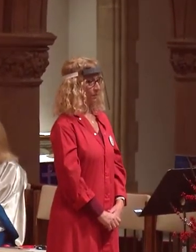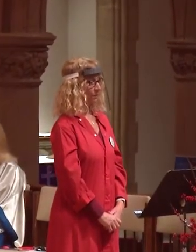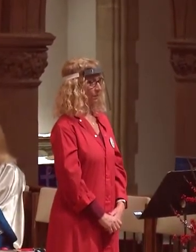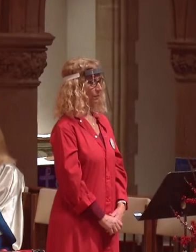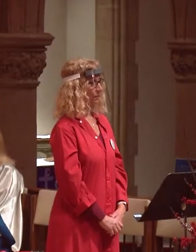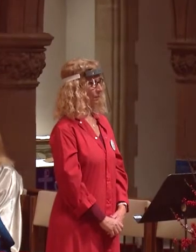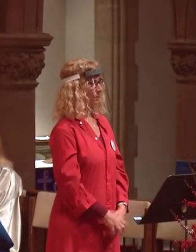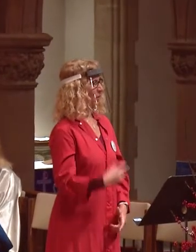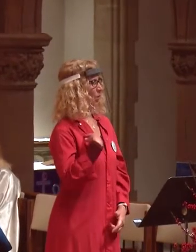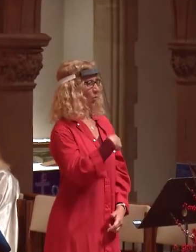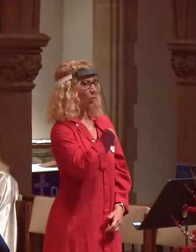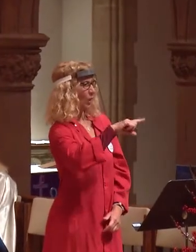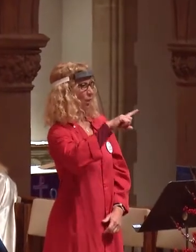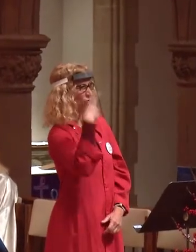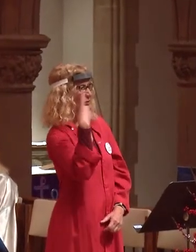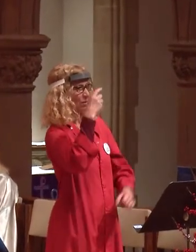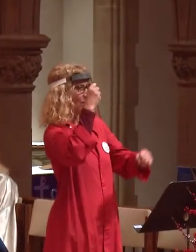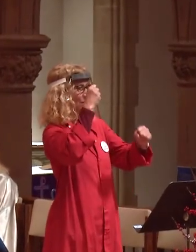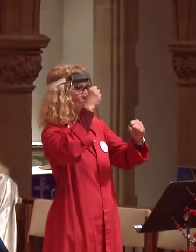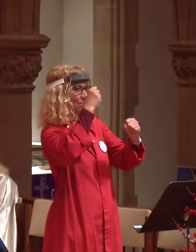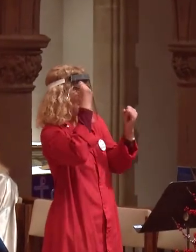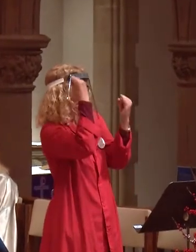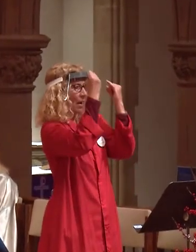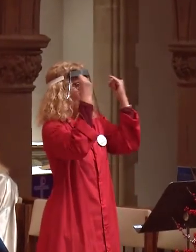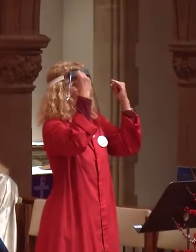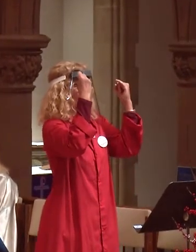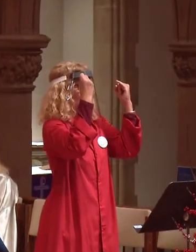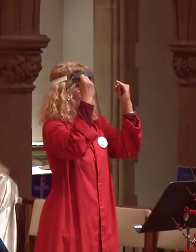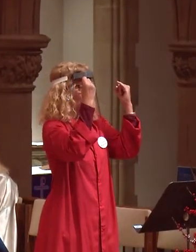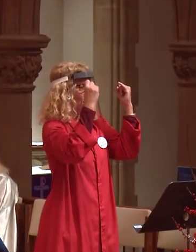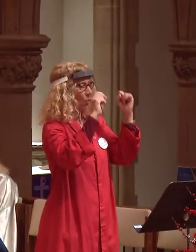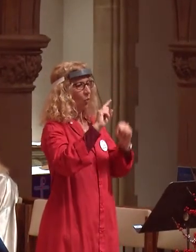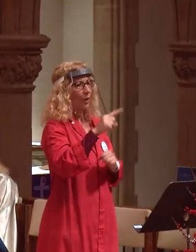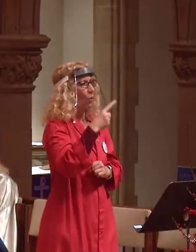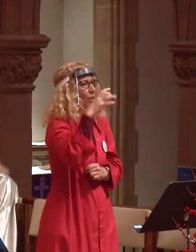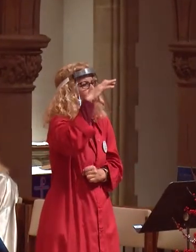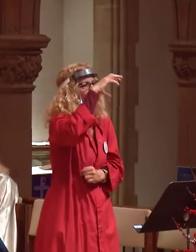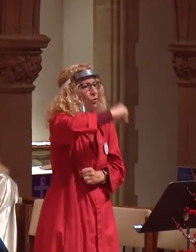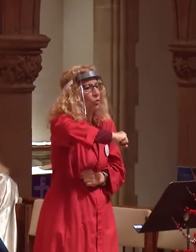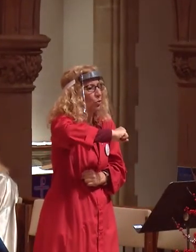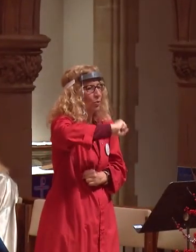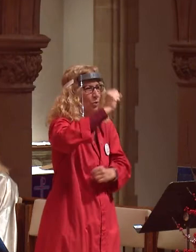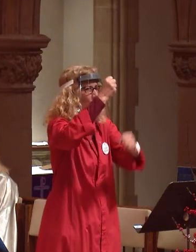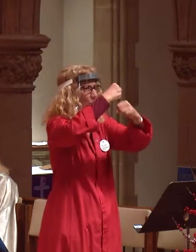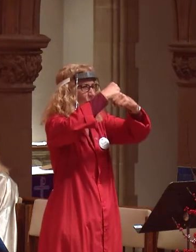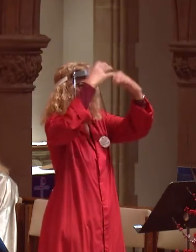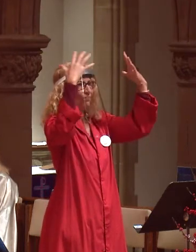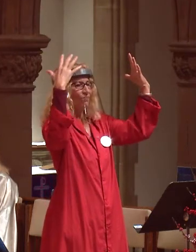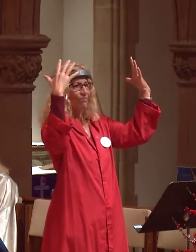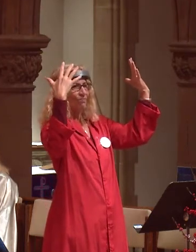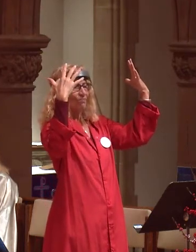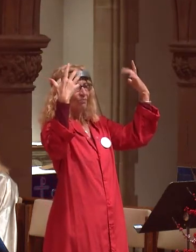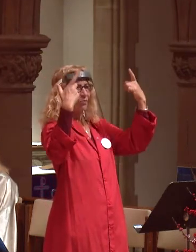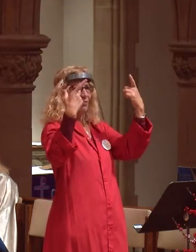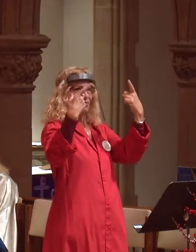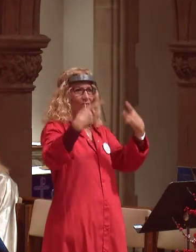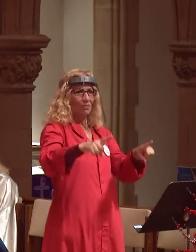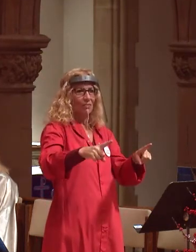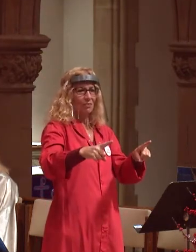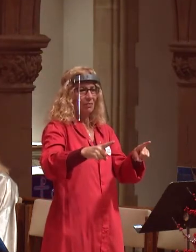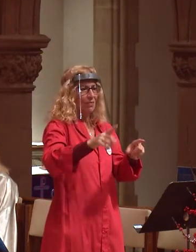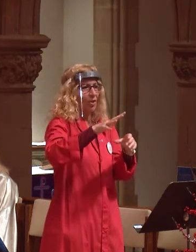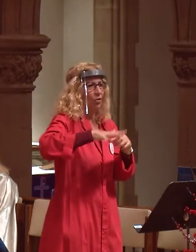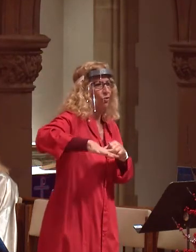just can imagine, we can only presume to imagine the unfolding scene